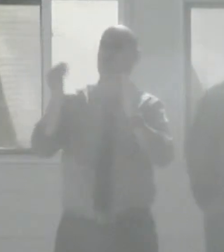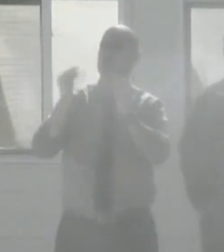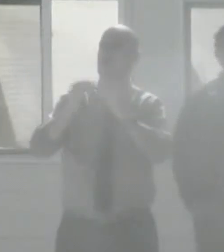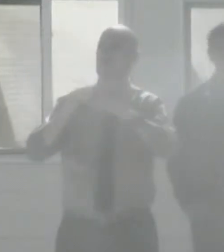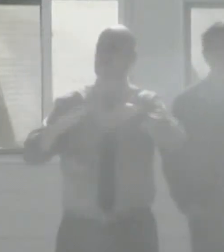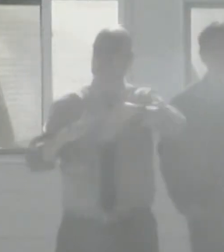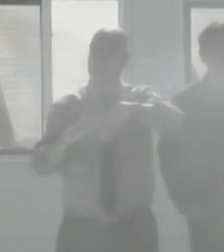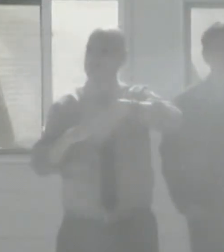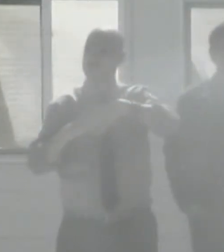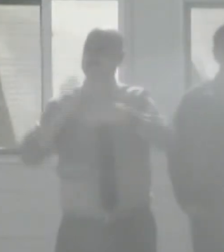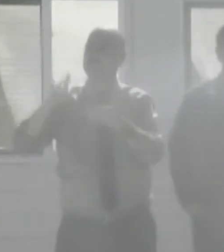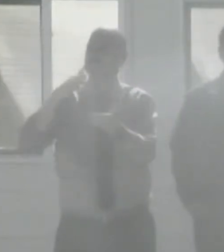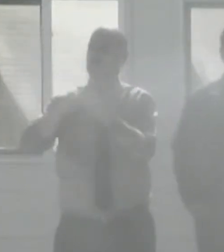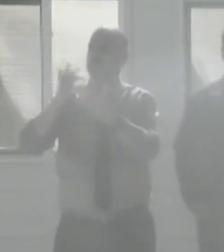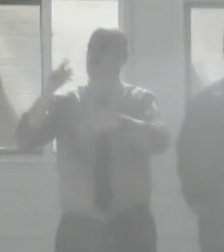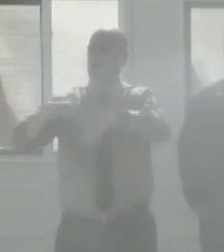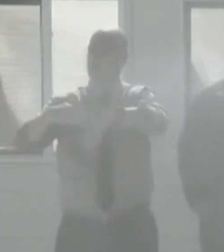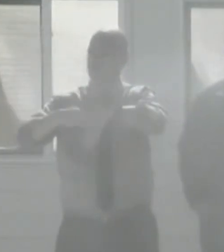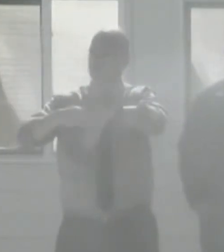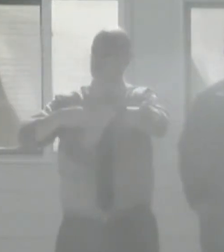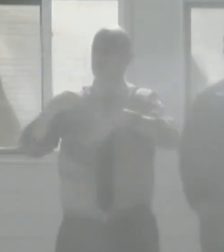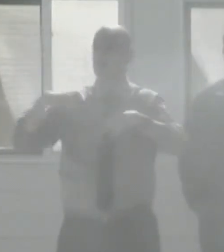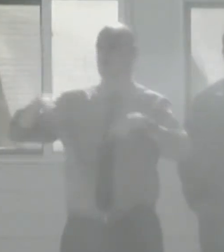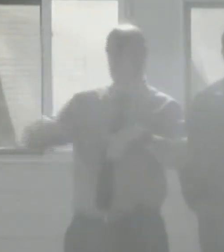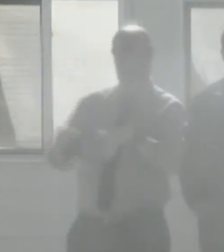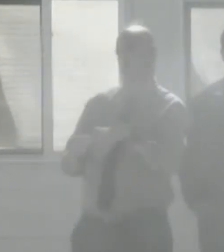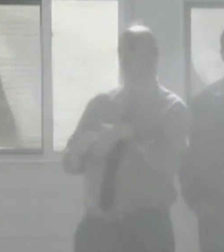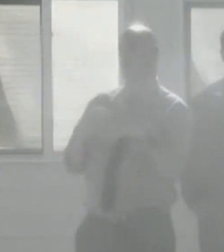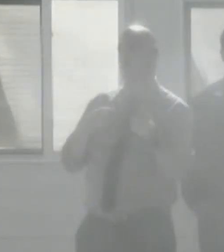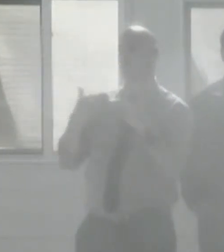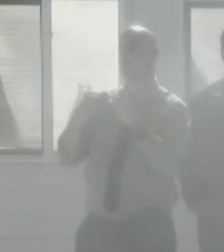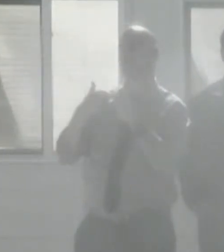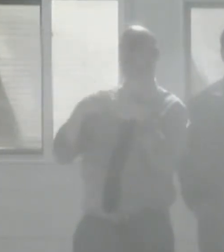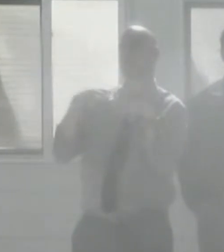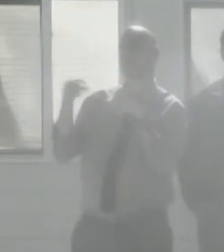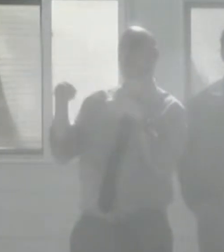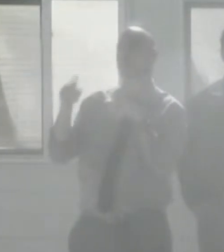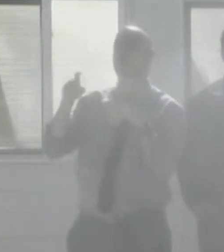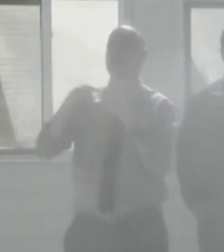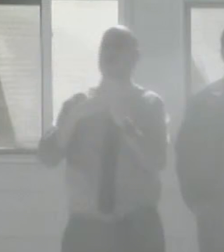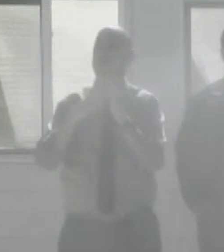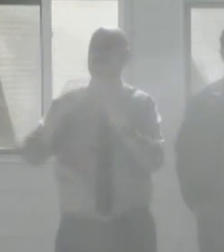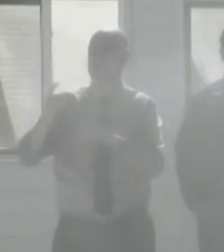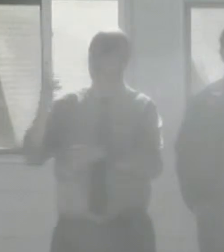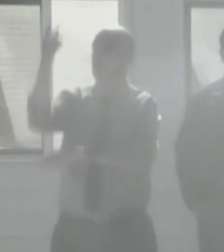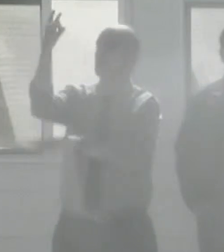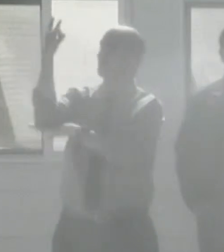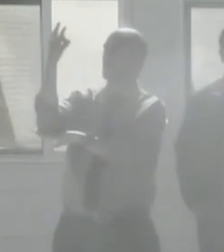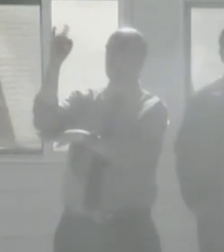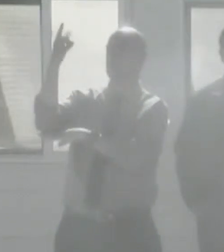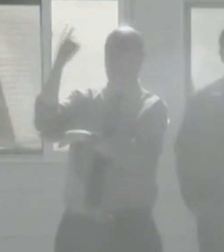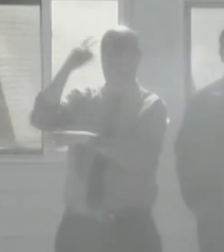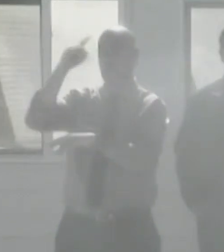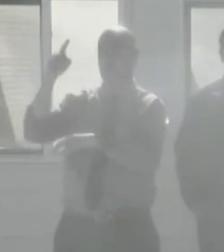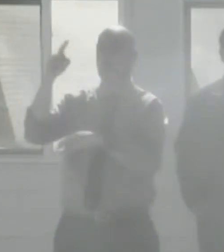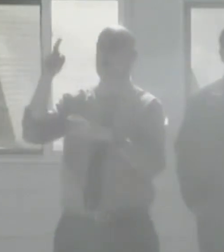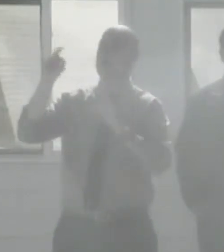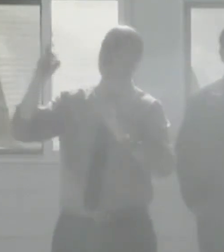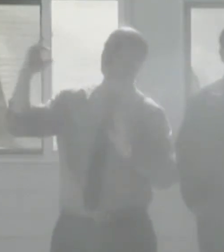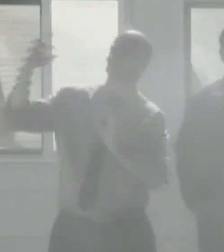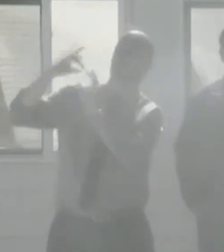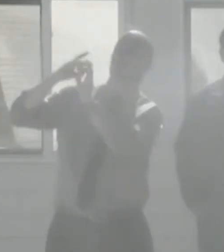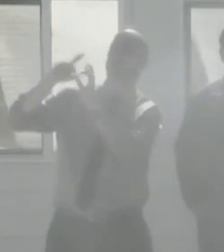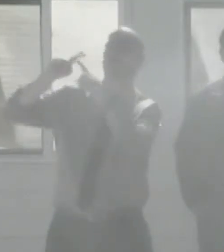an electric issue and getting the power back onto the actual towers. But simultaneously, we will be moving generators in, working with the big